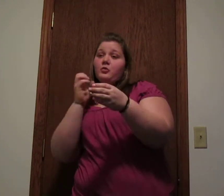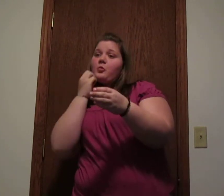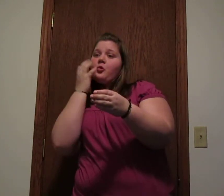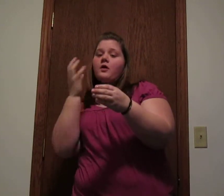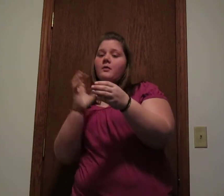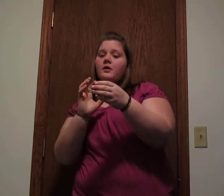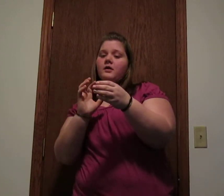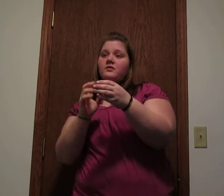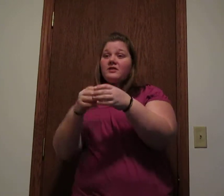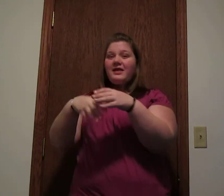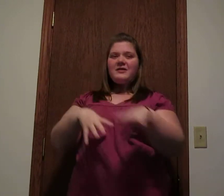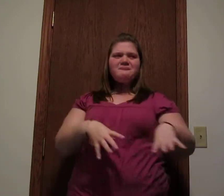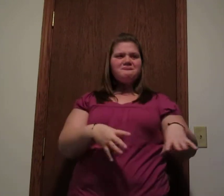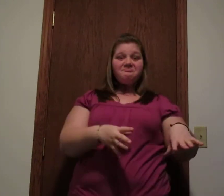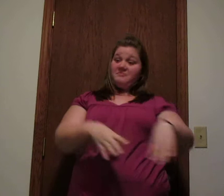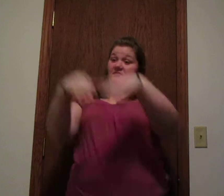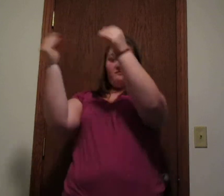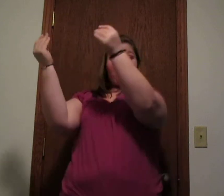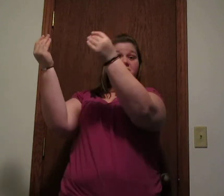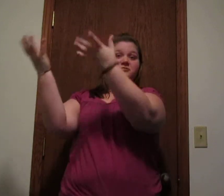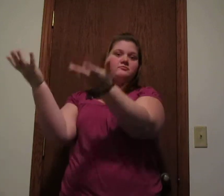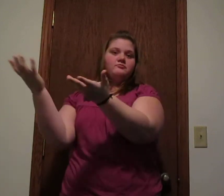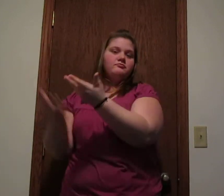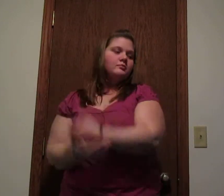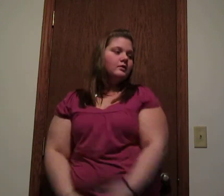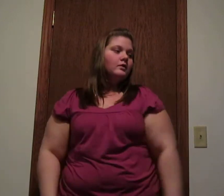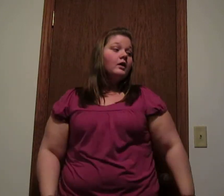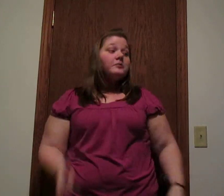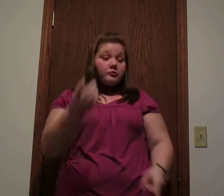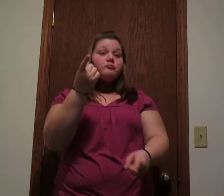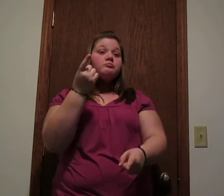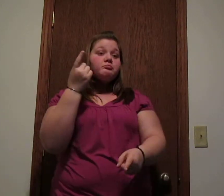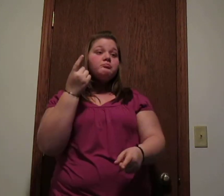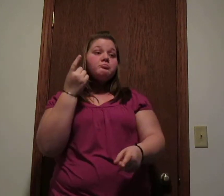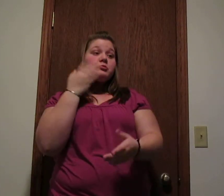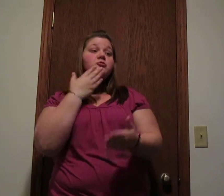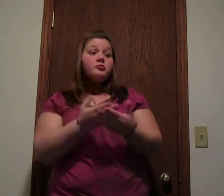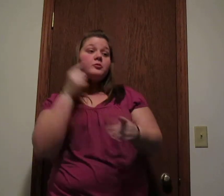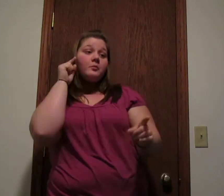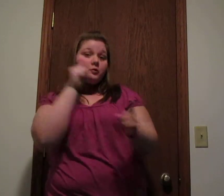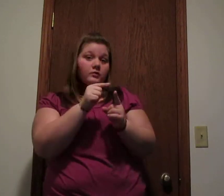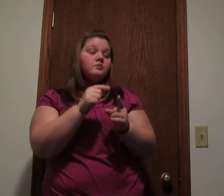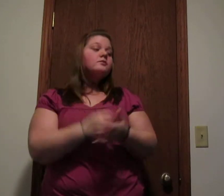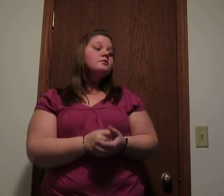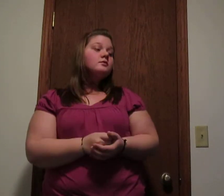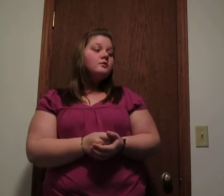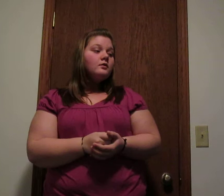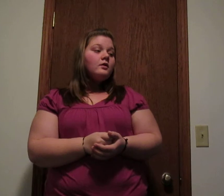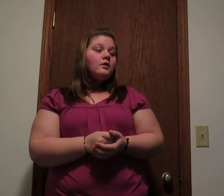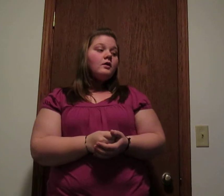evaporating? Okay, he's got some good points, and right off the bat, he's got pretty close. What do we know about two things? First of all, this